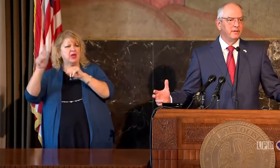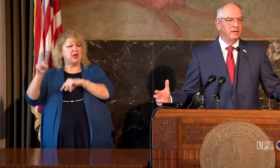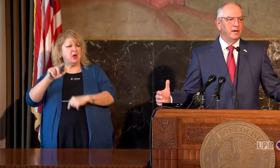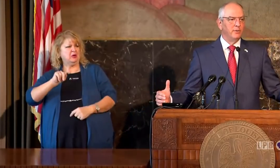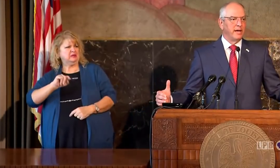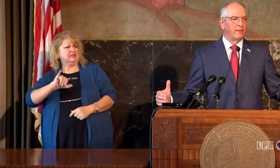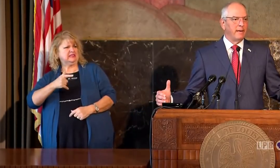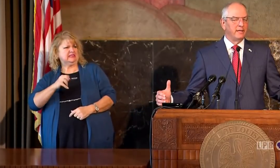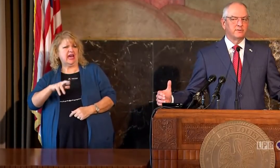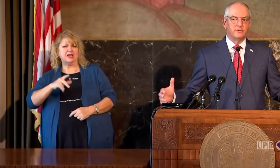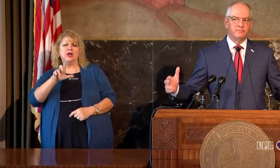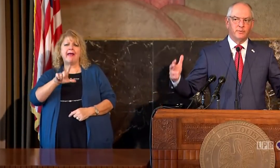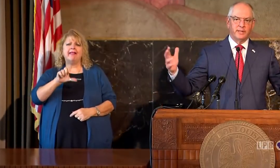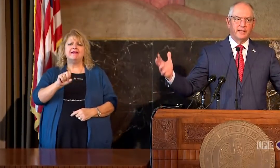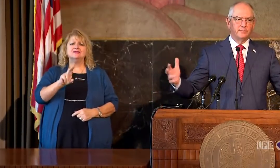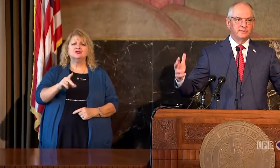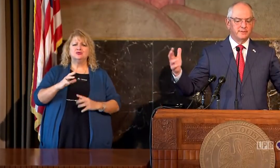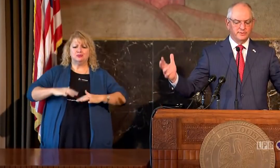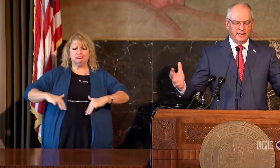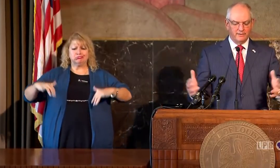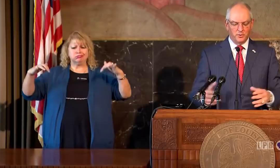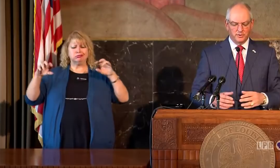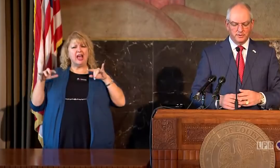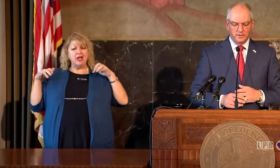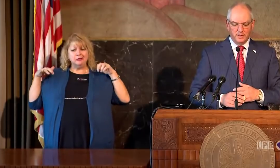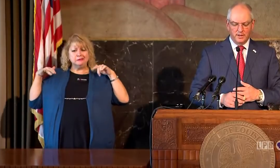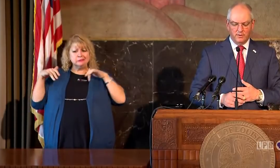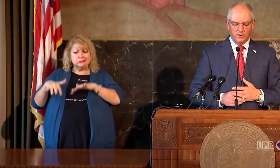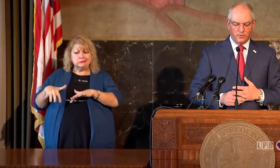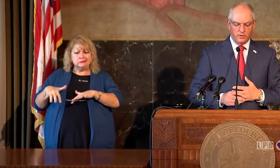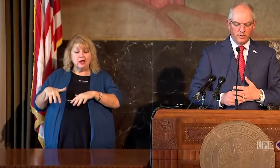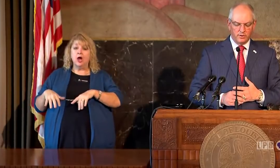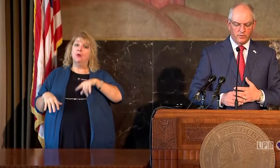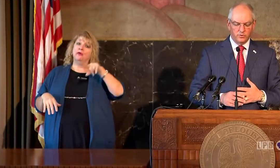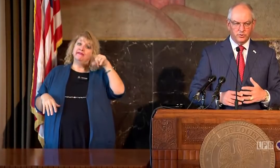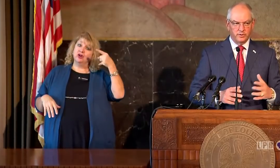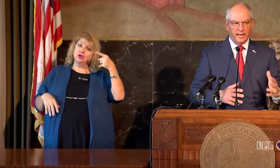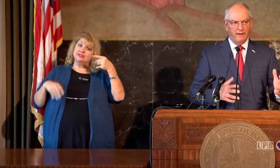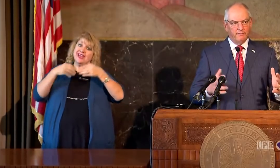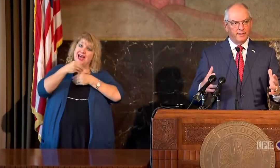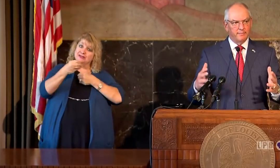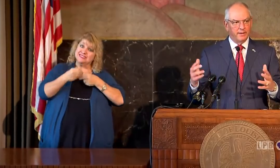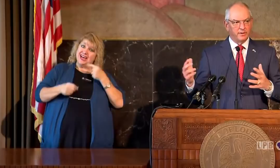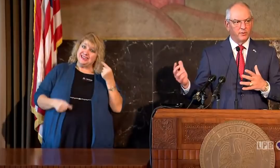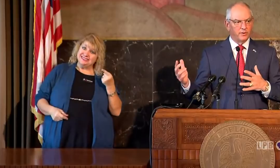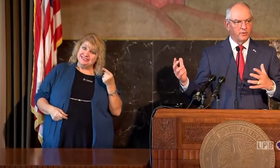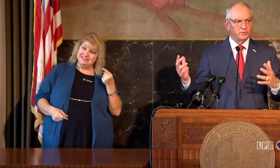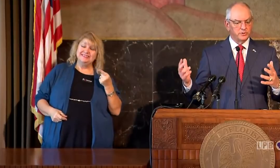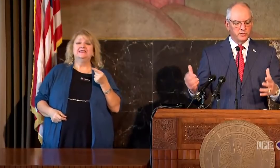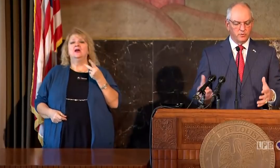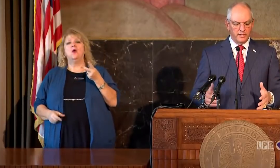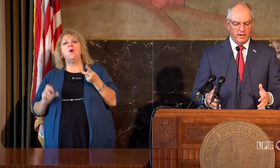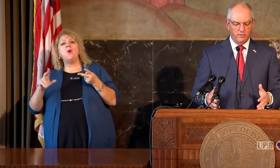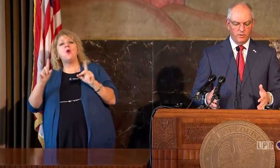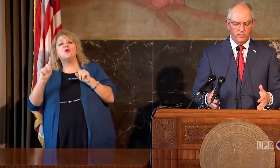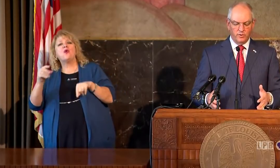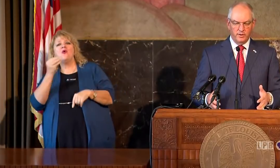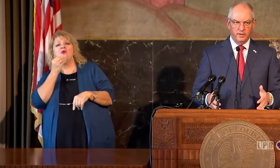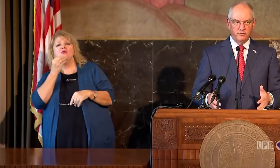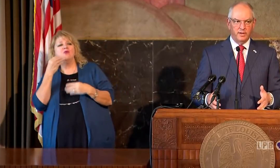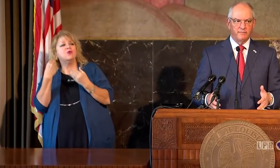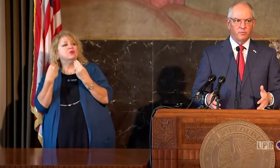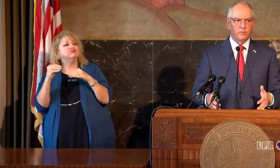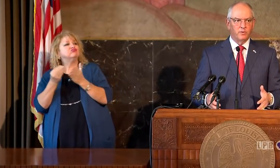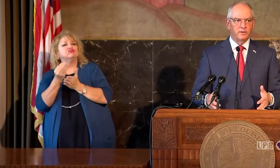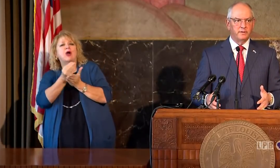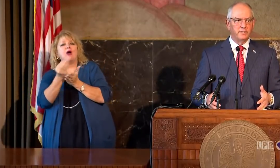Stadium without a mask? Well, for one thing, it was outdoors. Or grocery, now they can be able to go in the grocery store without wearing one